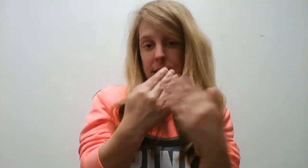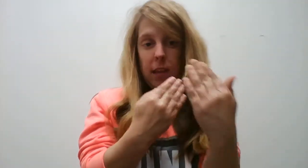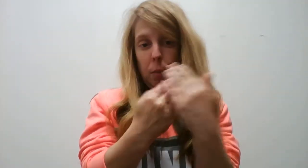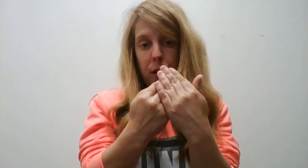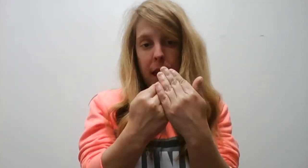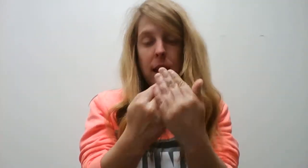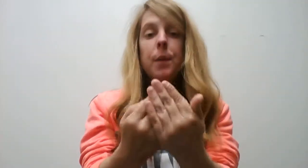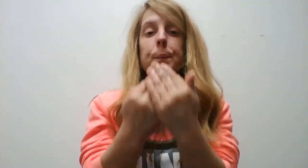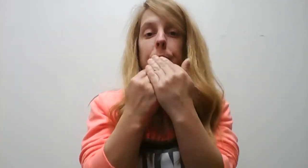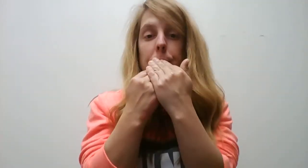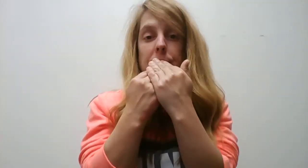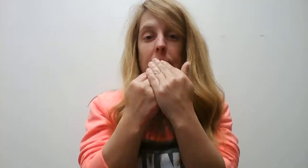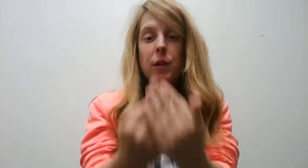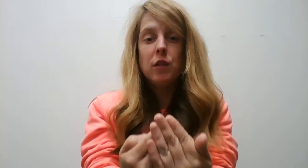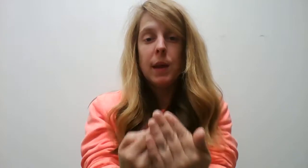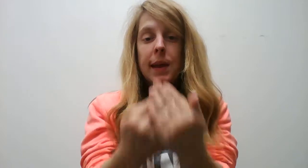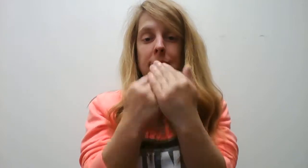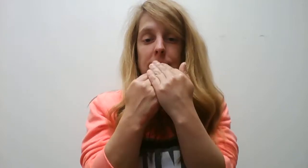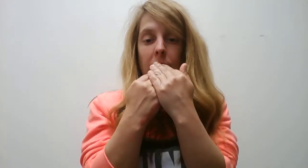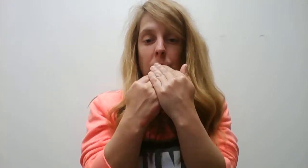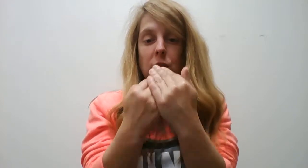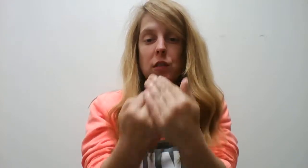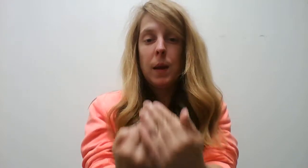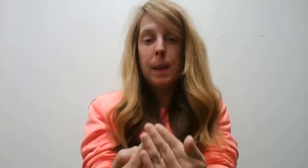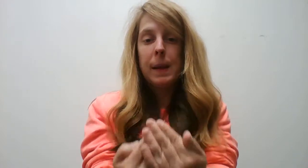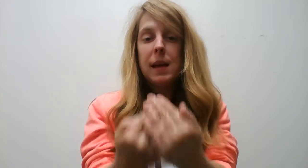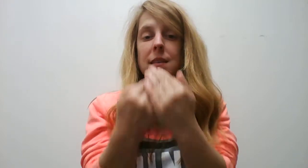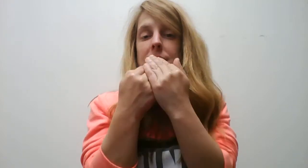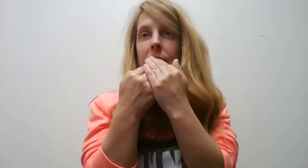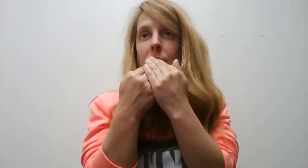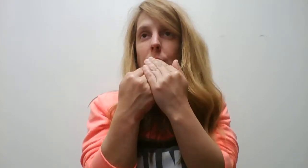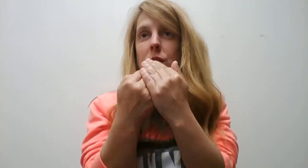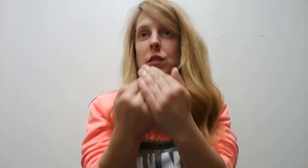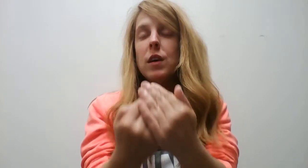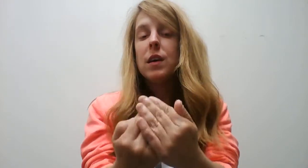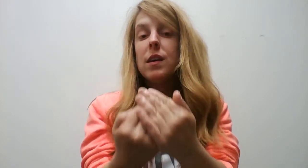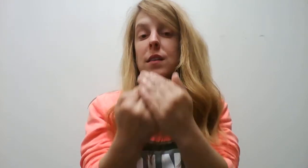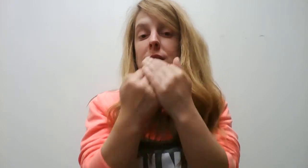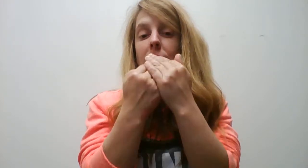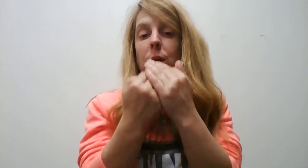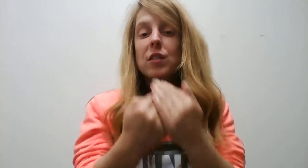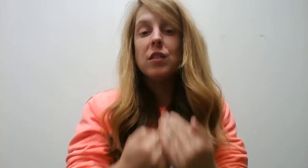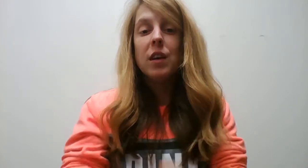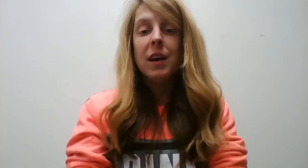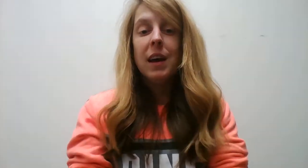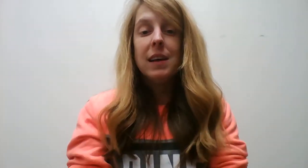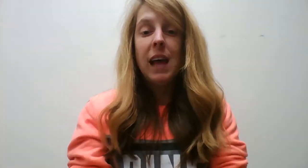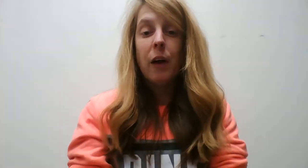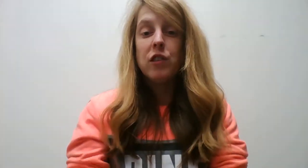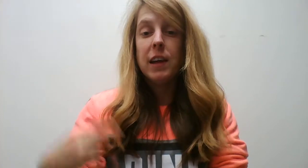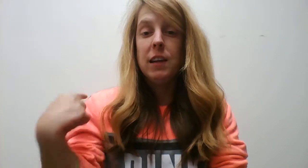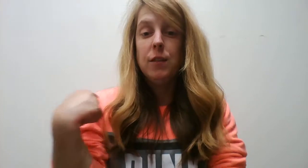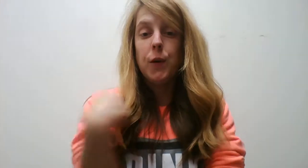and bread. Sandwich. Sandwich. Sandwich. Sandwich. Now, Chinese food.